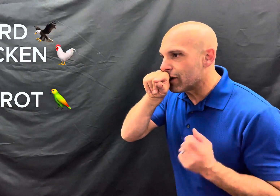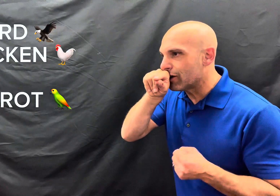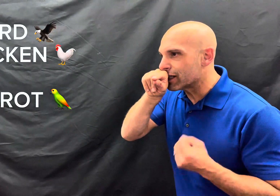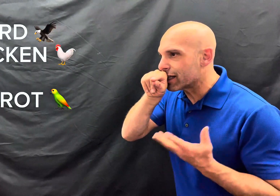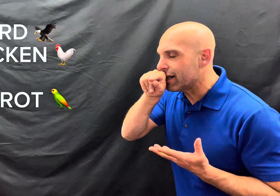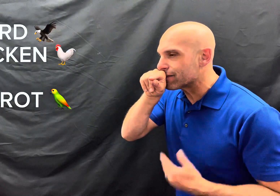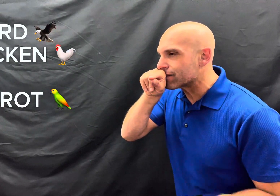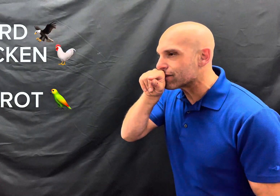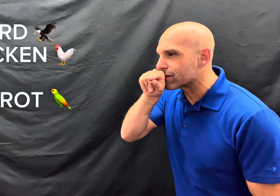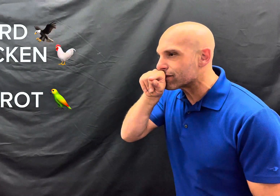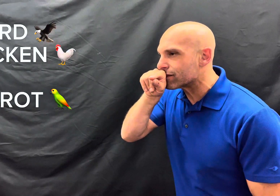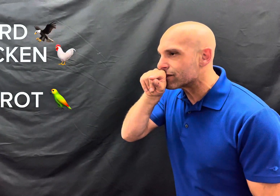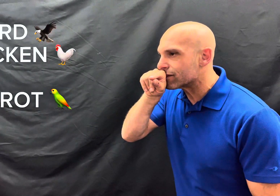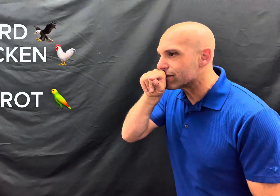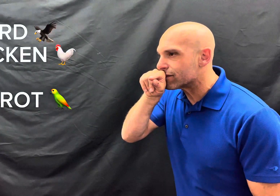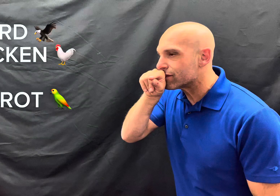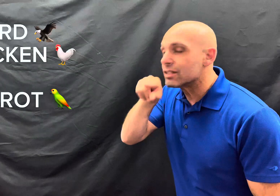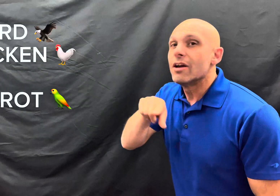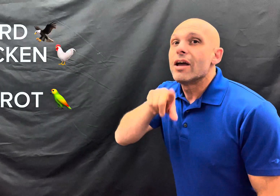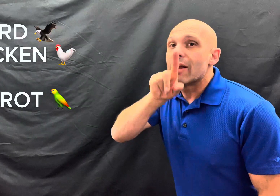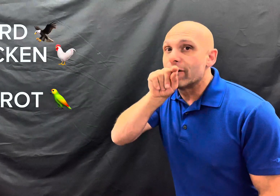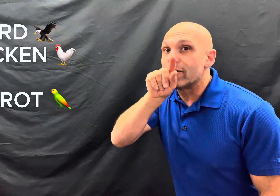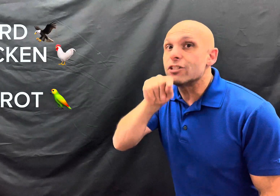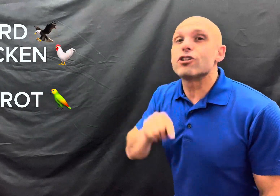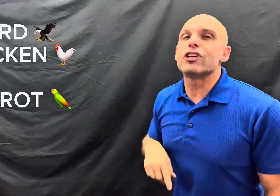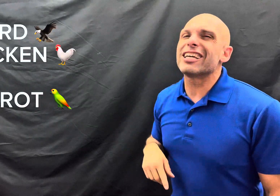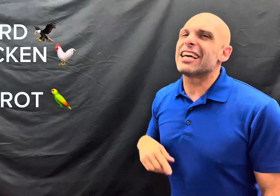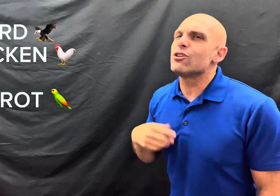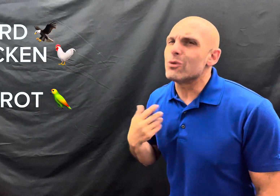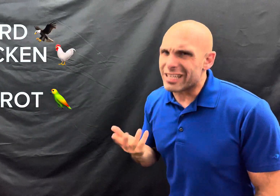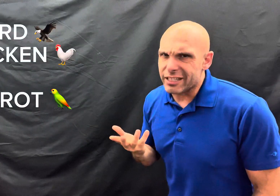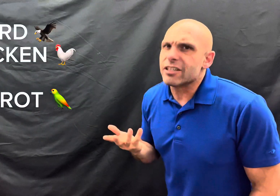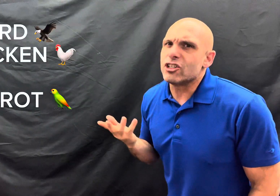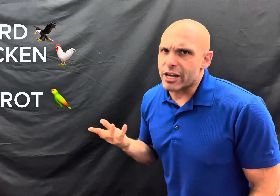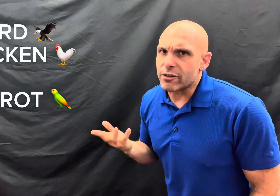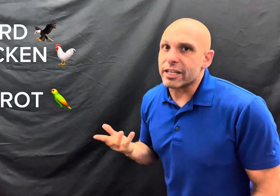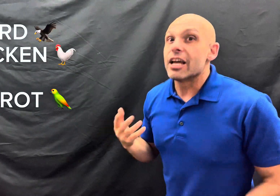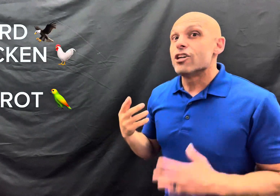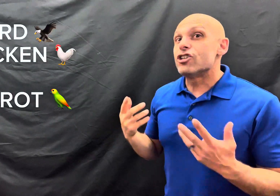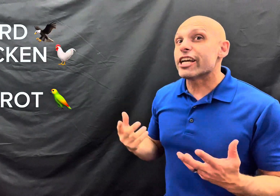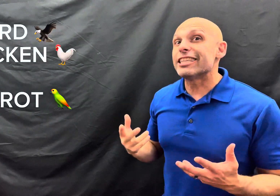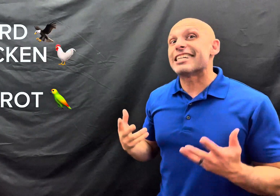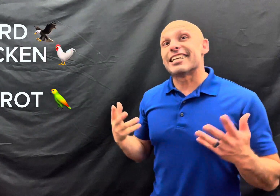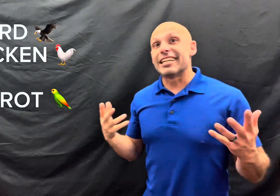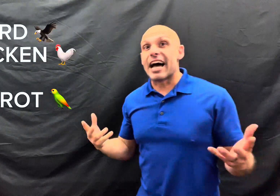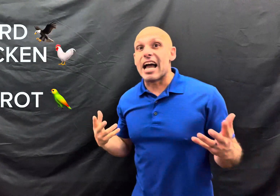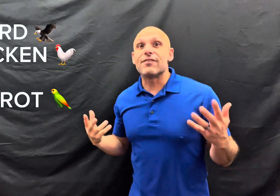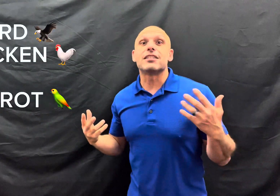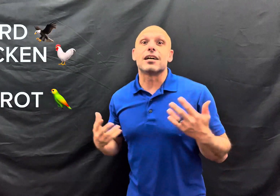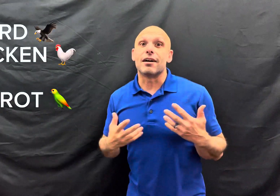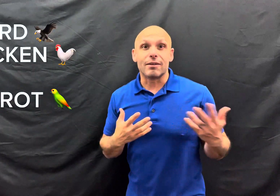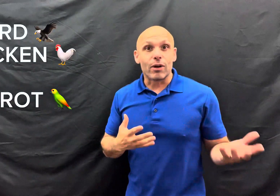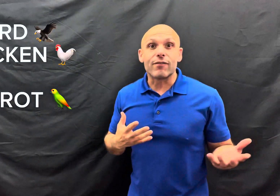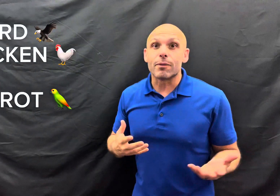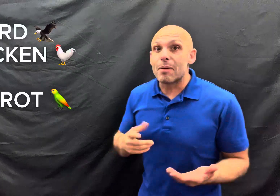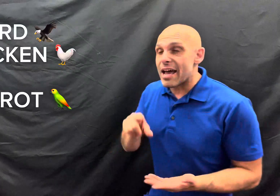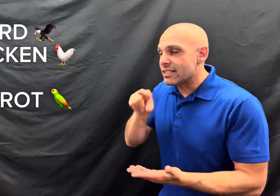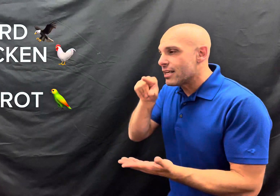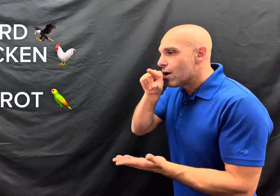hold and cut, it refers to chicken that you eat generally. Chicken that's alive, that's one of your pets, we